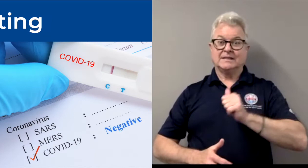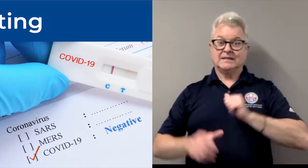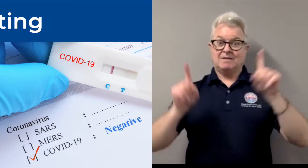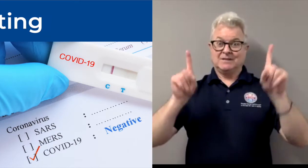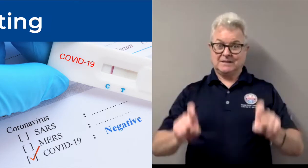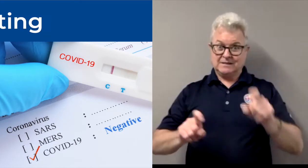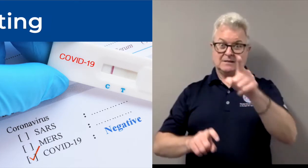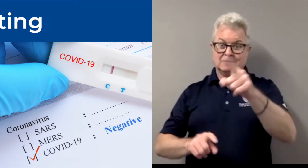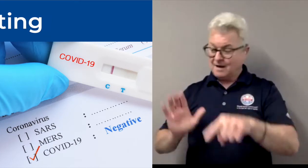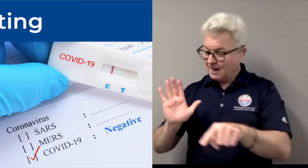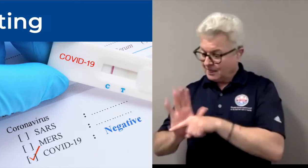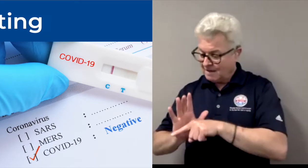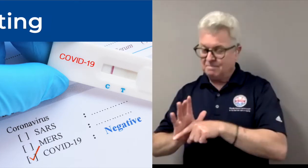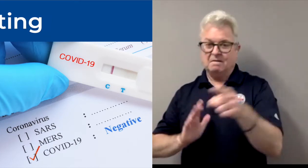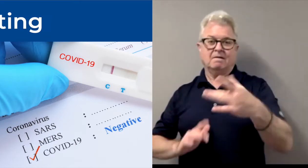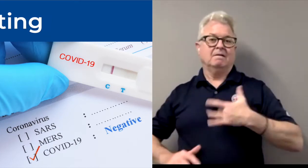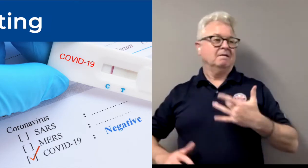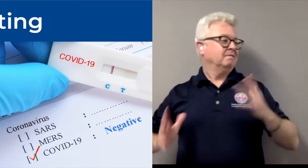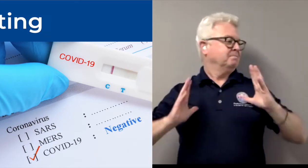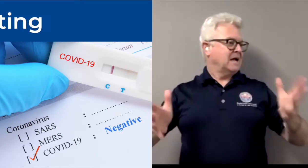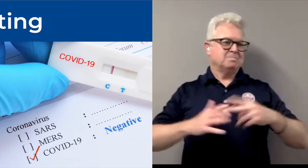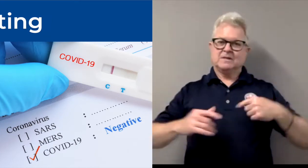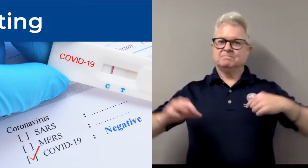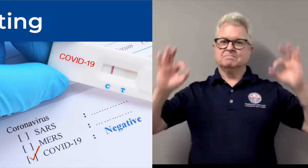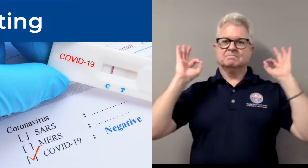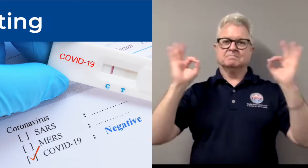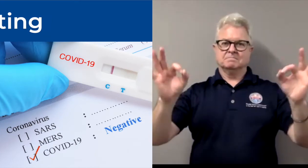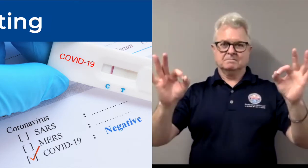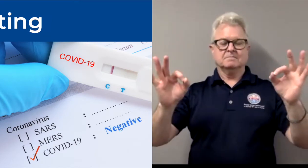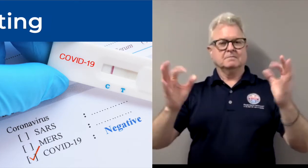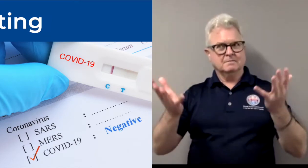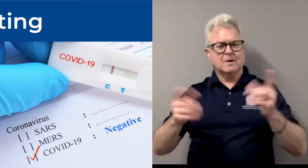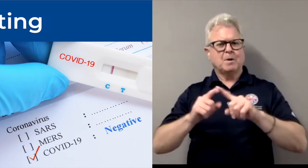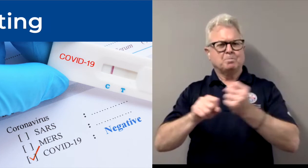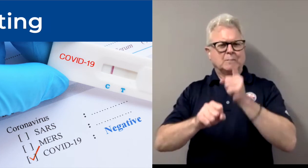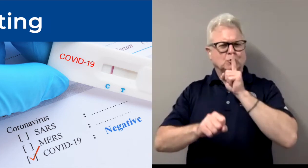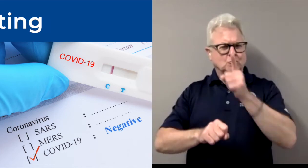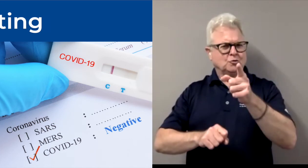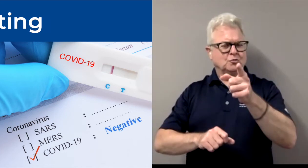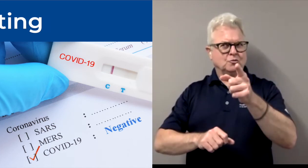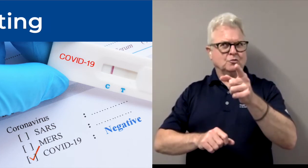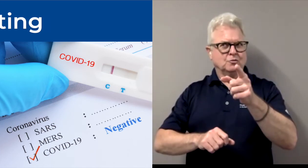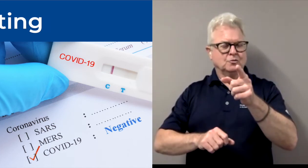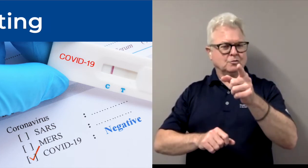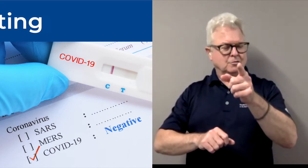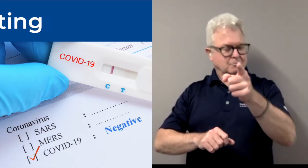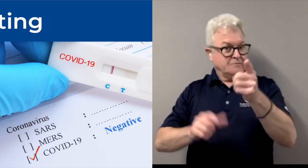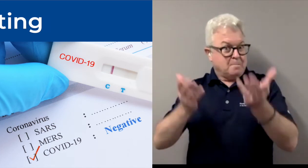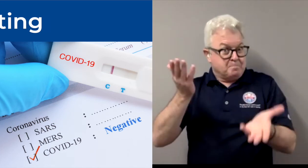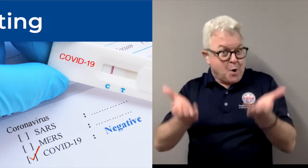So I just want to remind you that if you do a self-testing kit at home and you feel fine, you have no symptoms, but if you really want to make